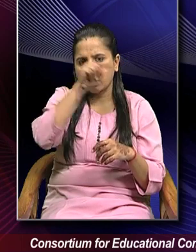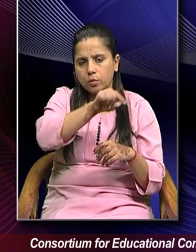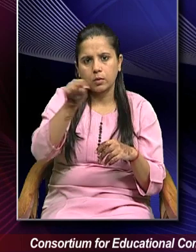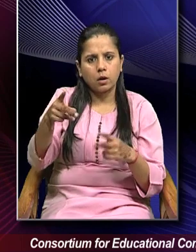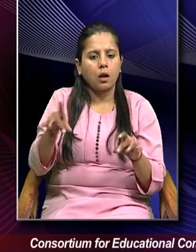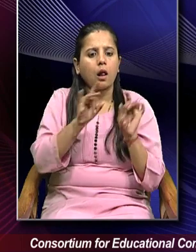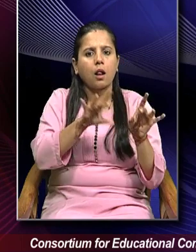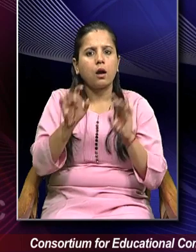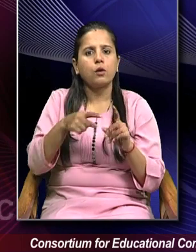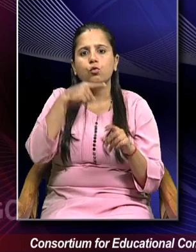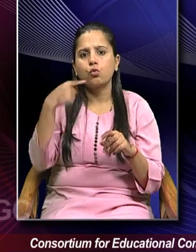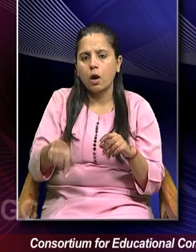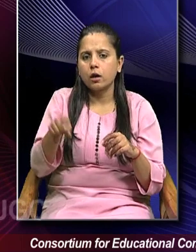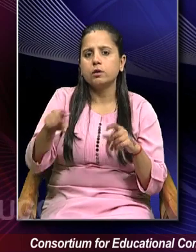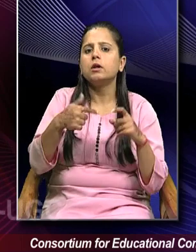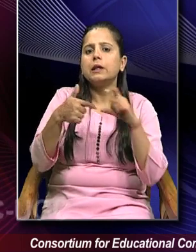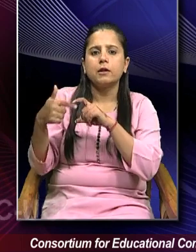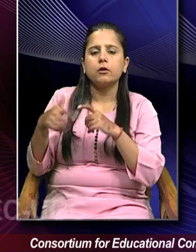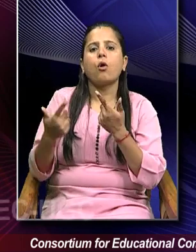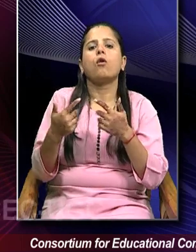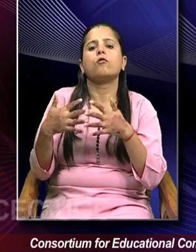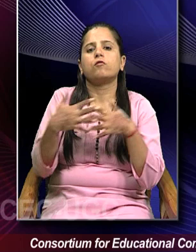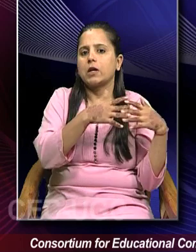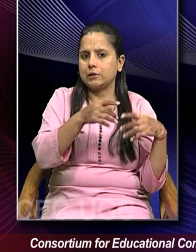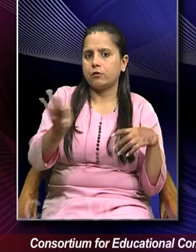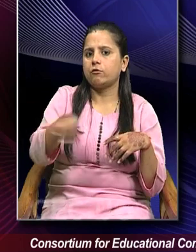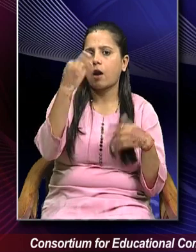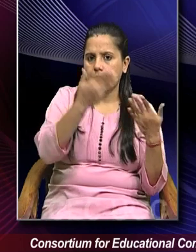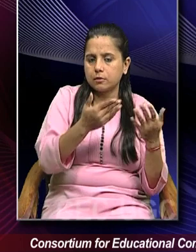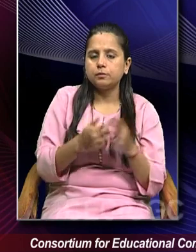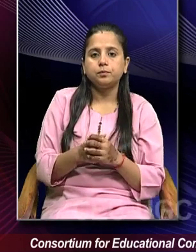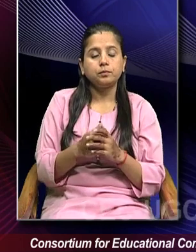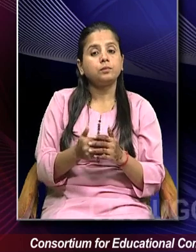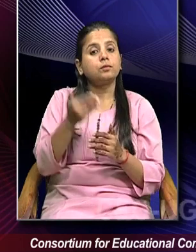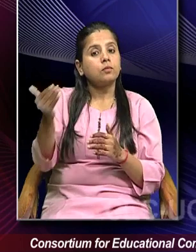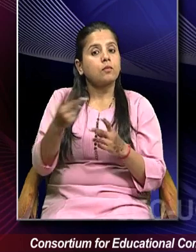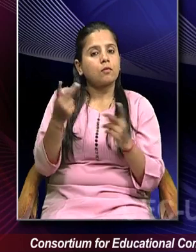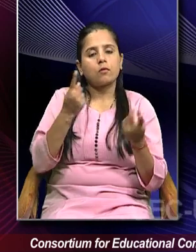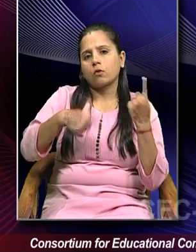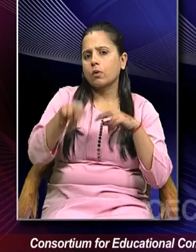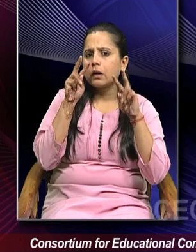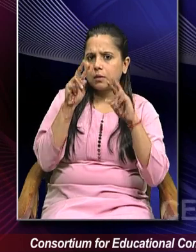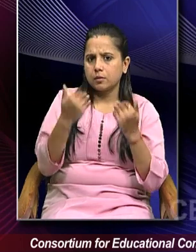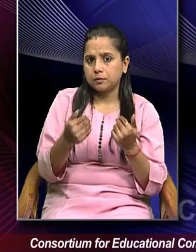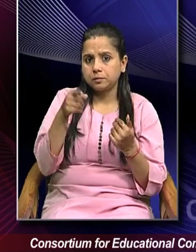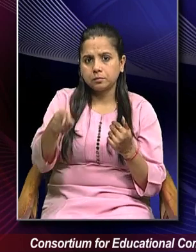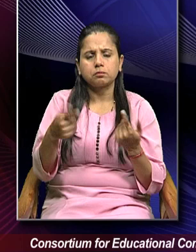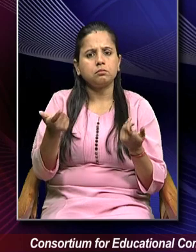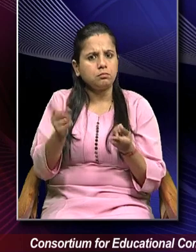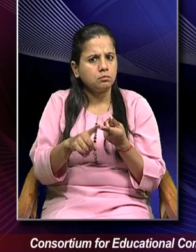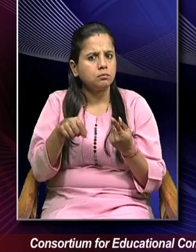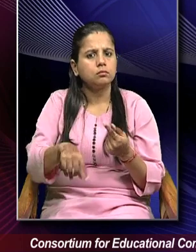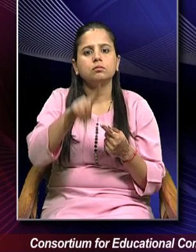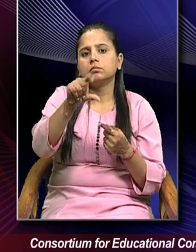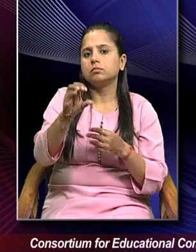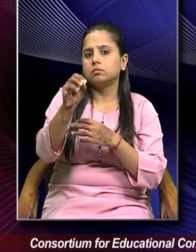two neighbors, Russia in the east and France in the west. And apart from that, we also see that the Bosnia crisis of